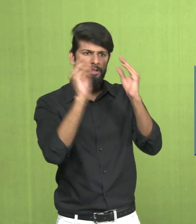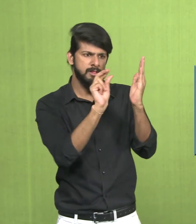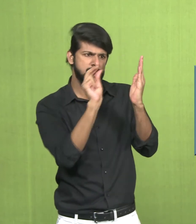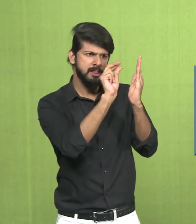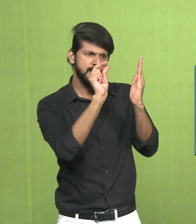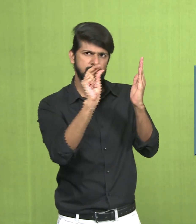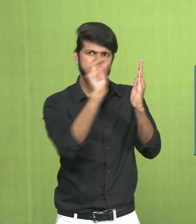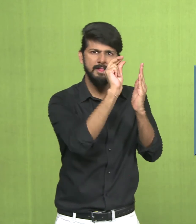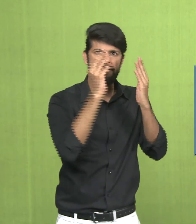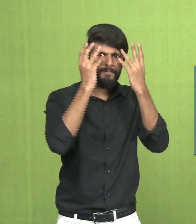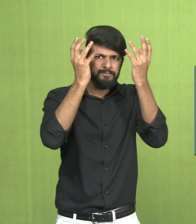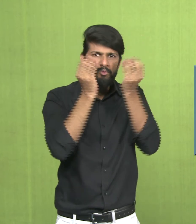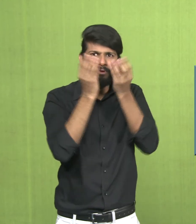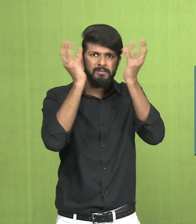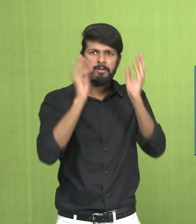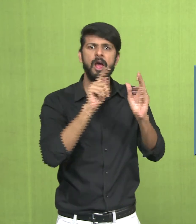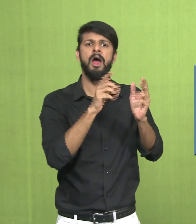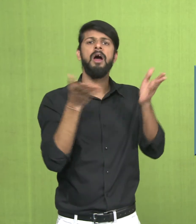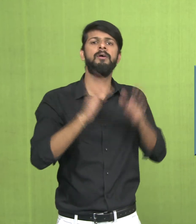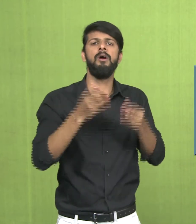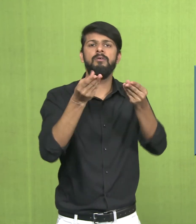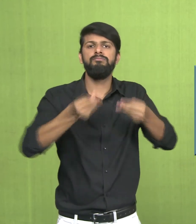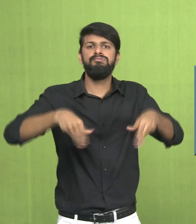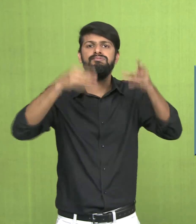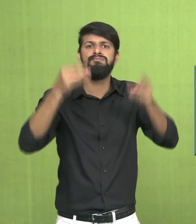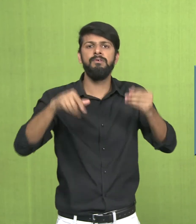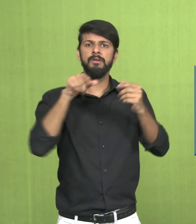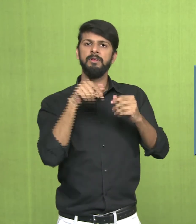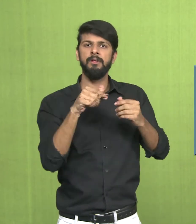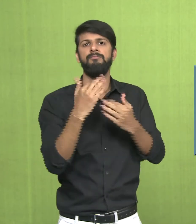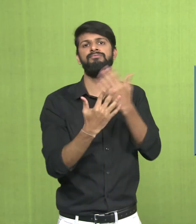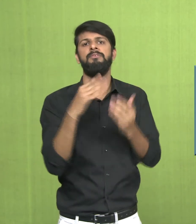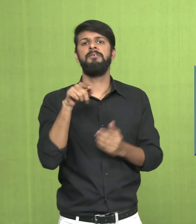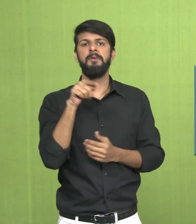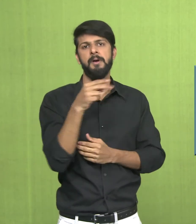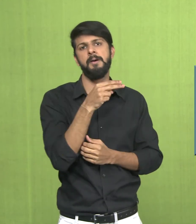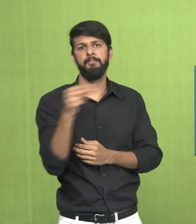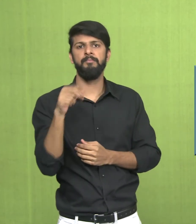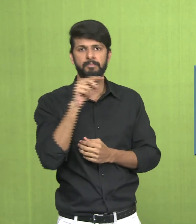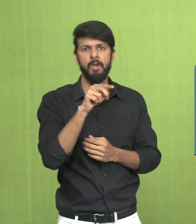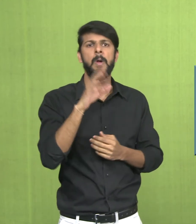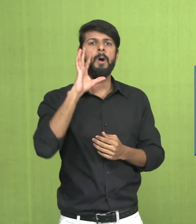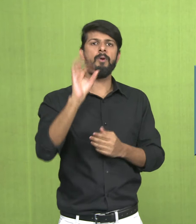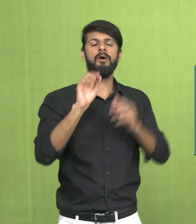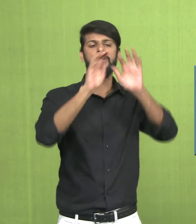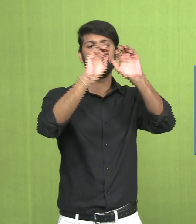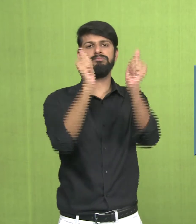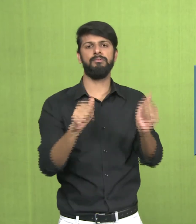dried, and then pellets and small balls of clay was used to decorate the